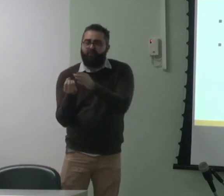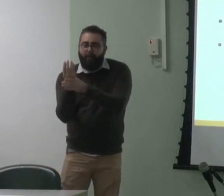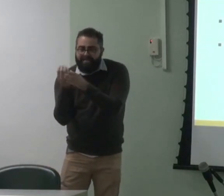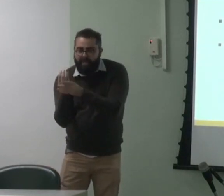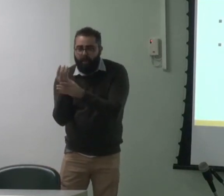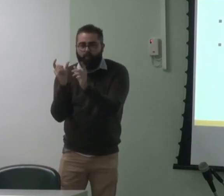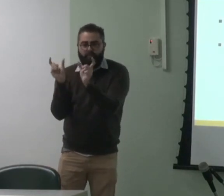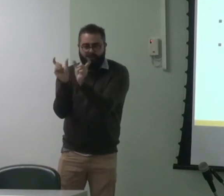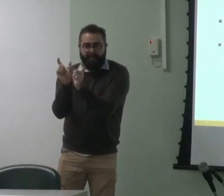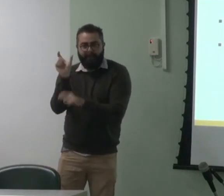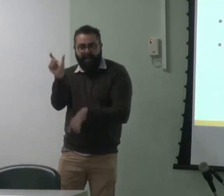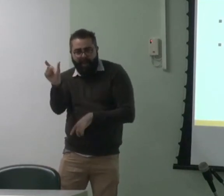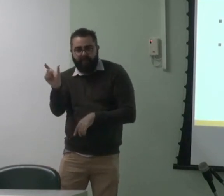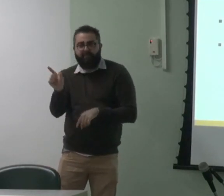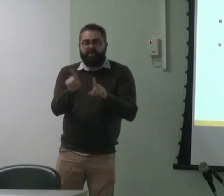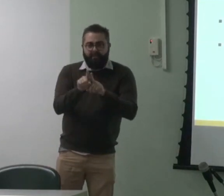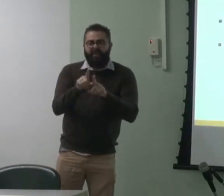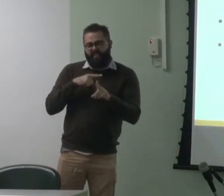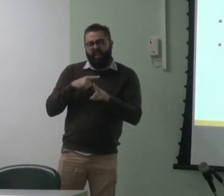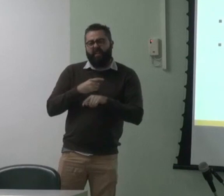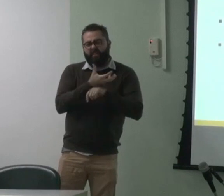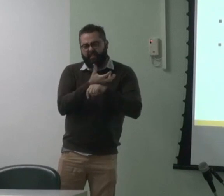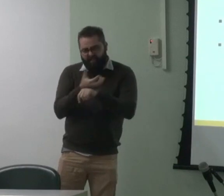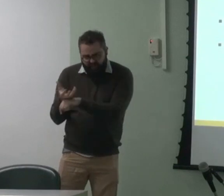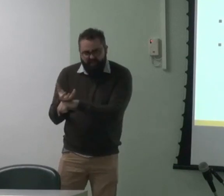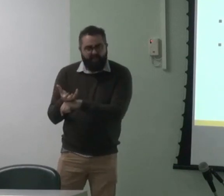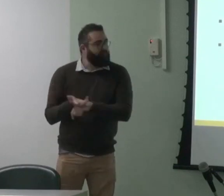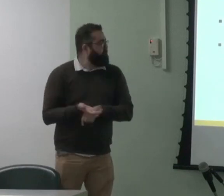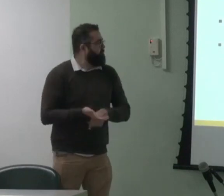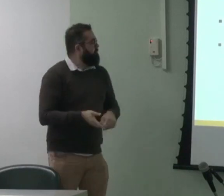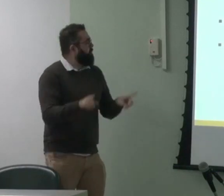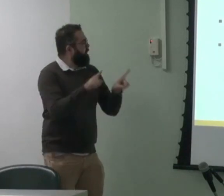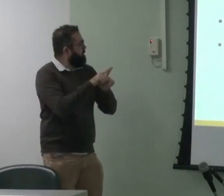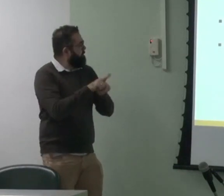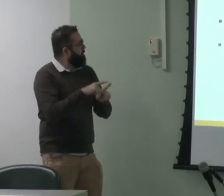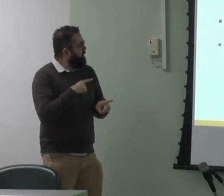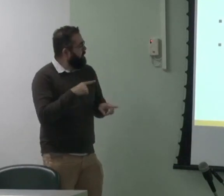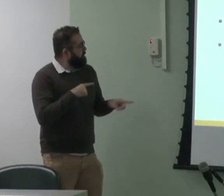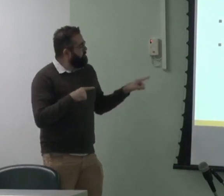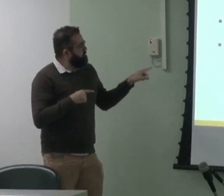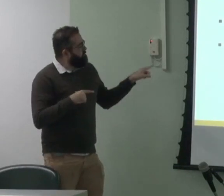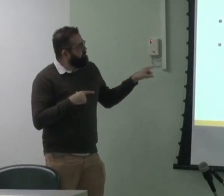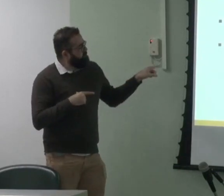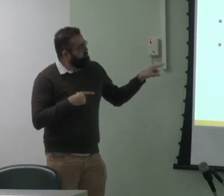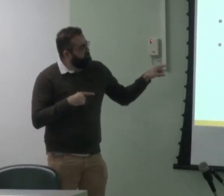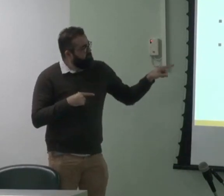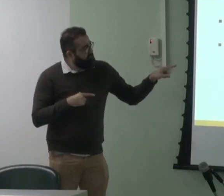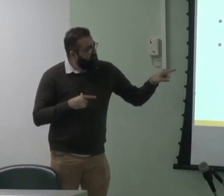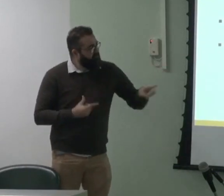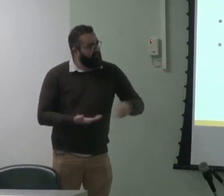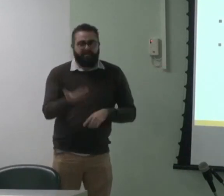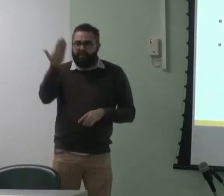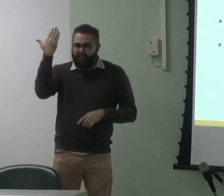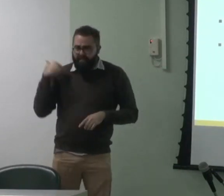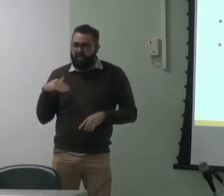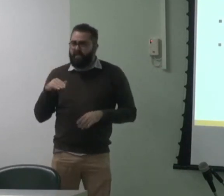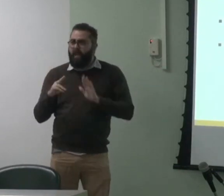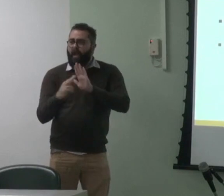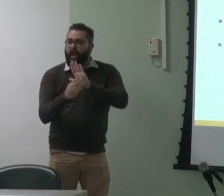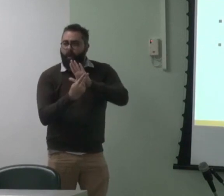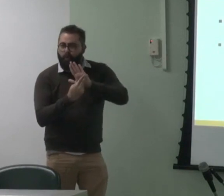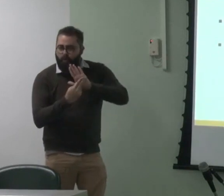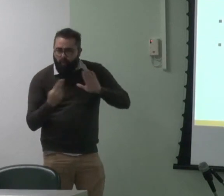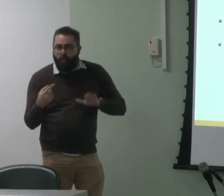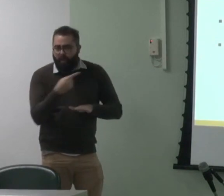emerging discipline. So in Steckower's book 12 years ago, the attestation of word